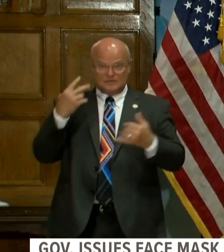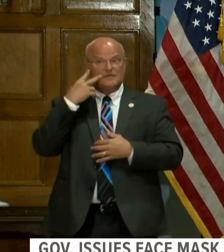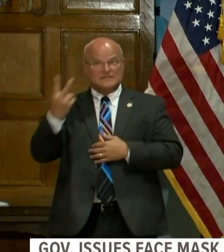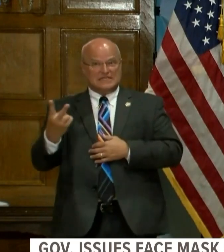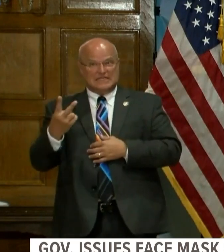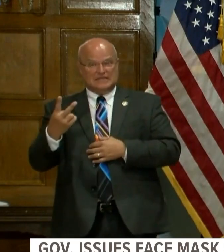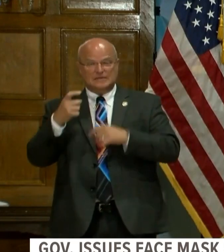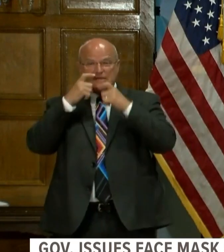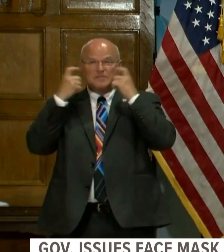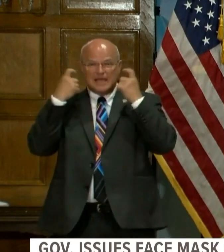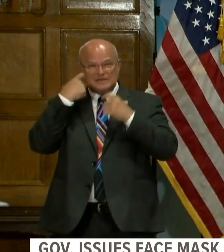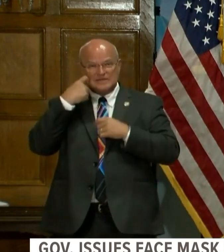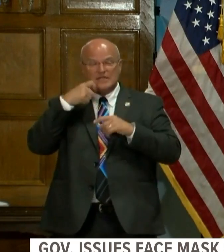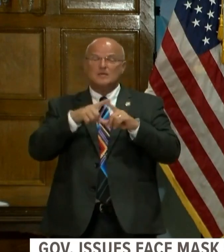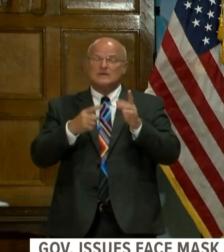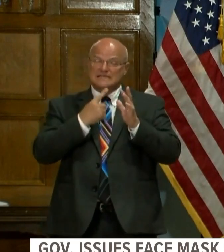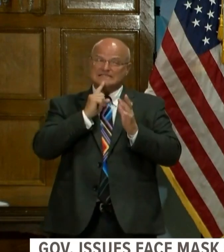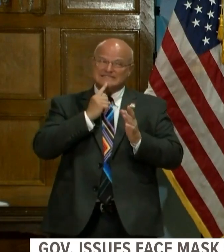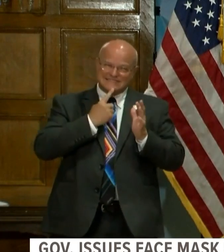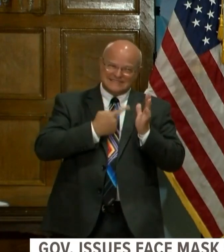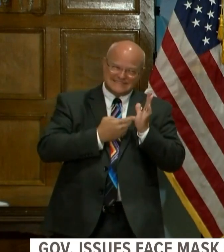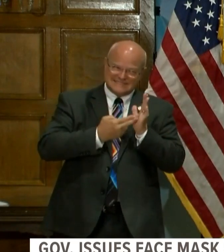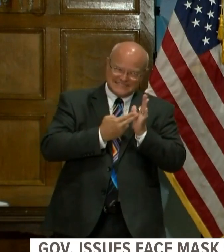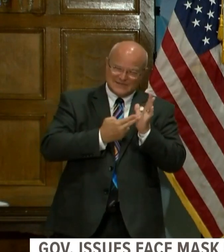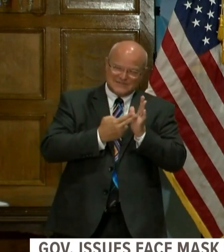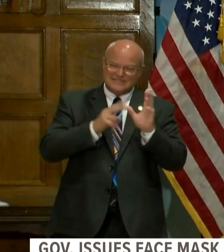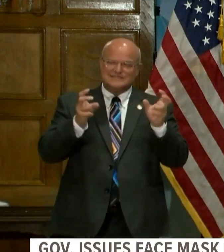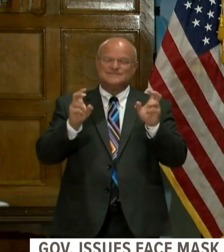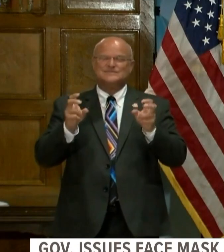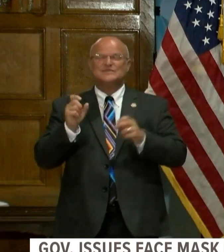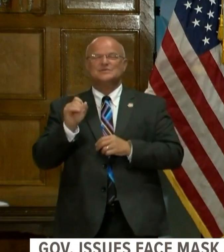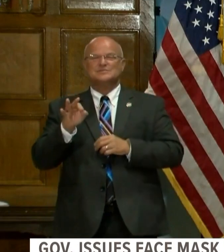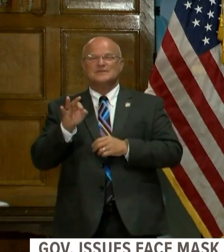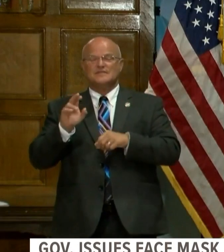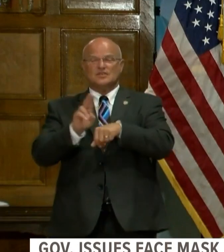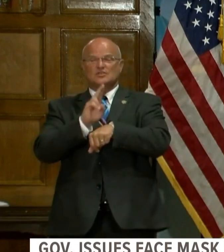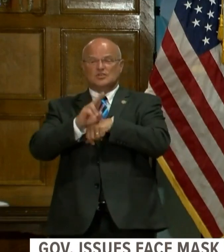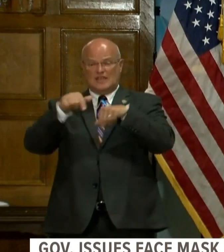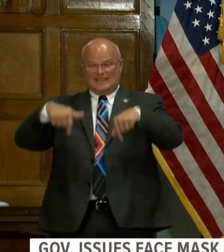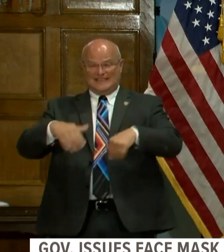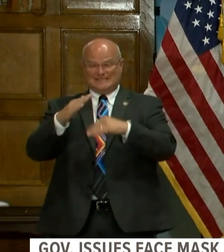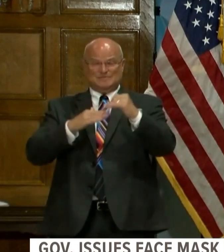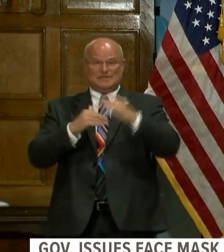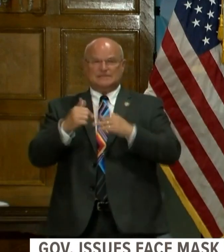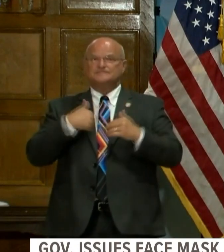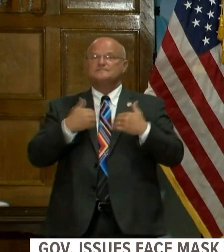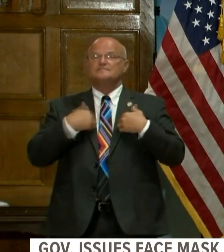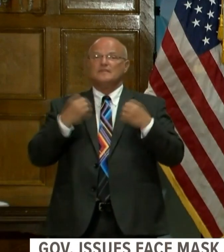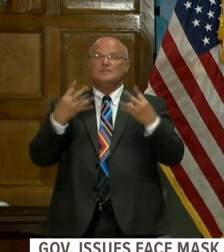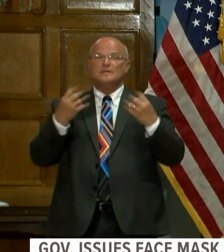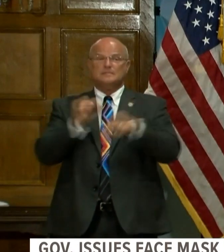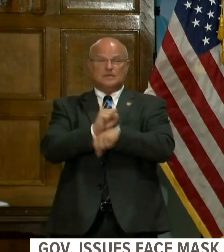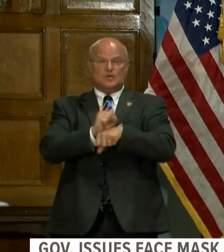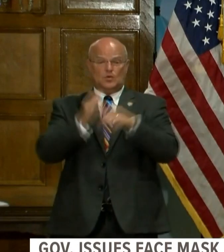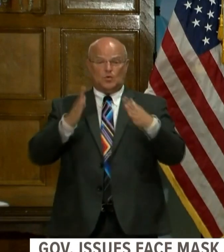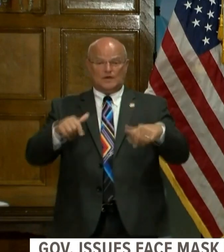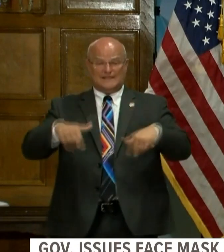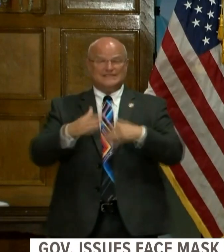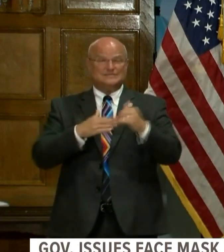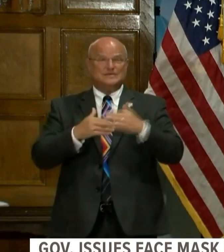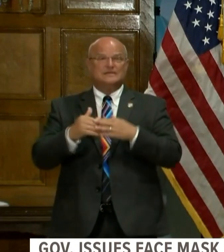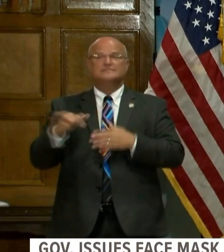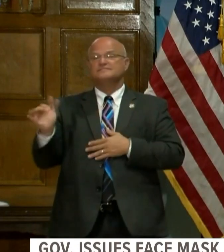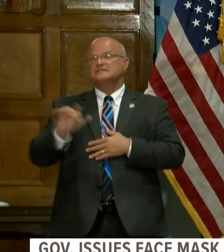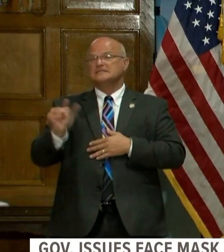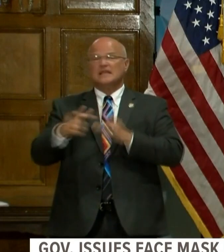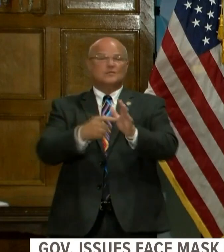seen him in a mask. But seriously, in terms of the use of this building, I have a lot of workers in this building. It'll be